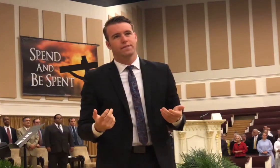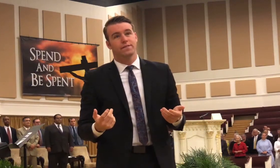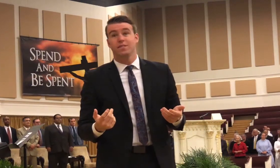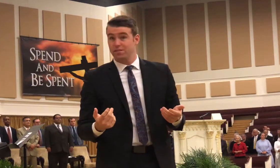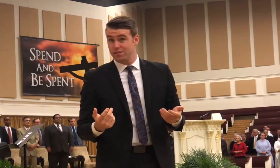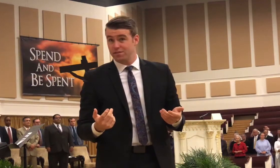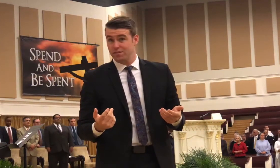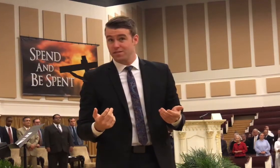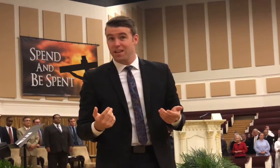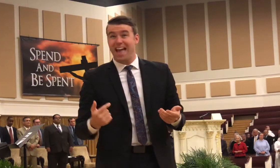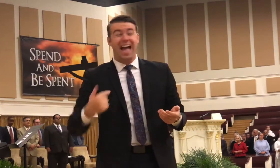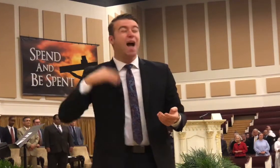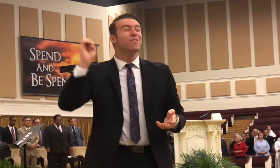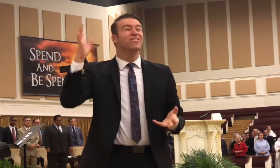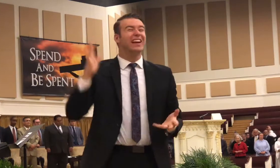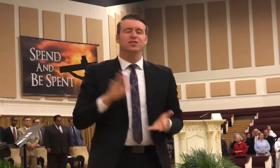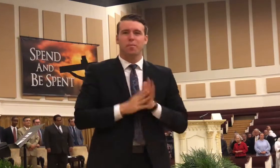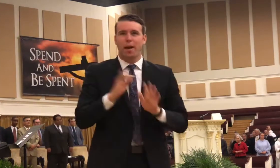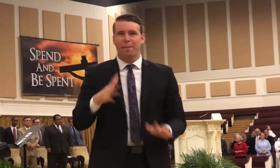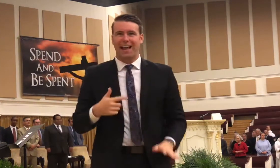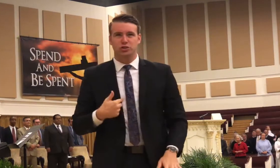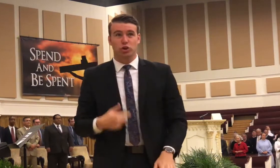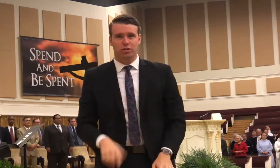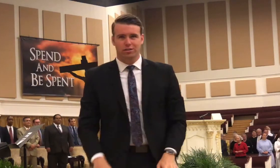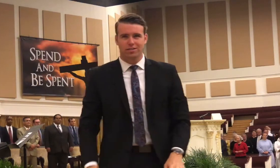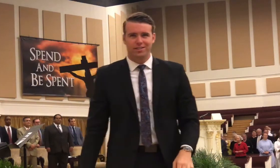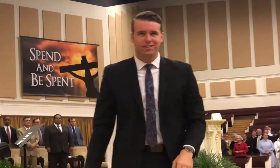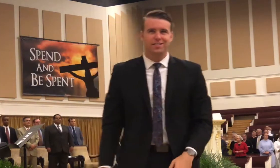Well, I've quit being an evangelist now. I'm a pastor.